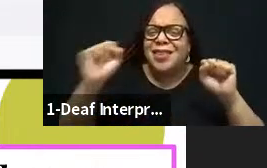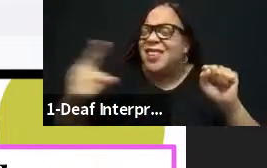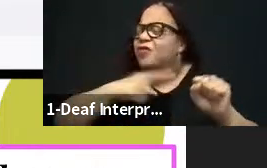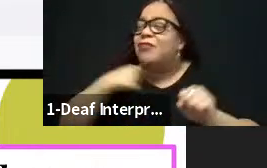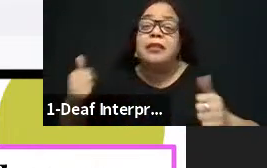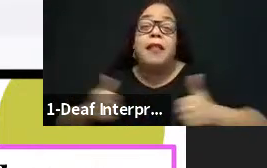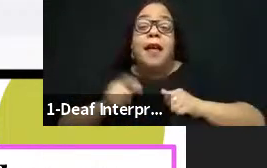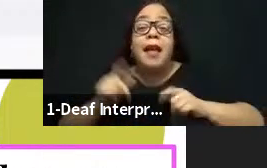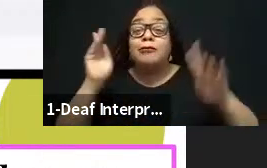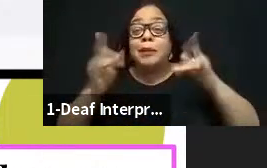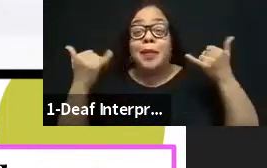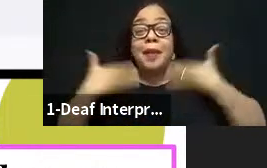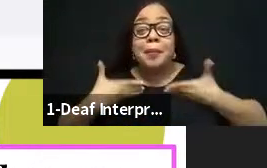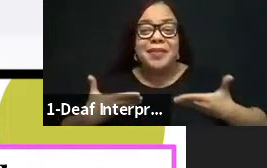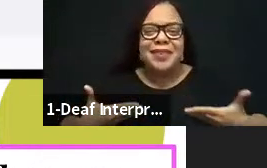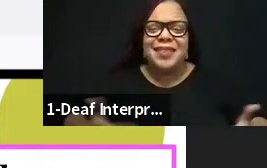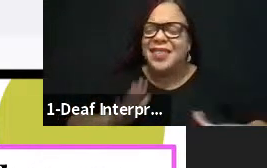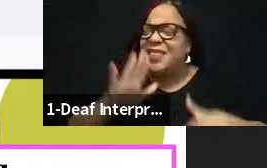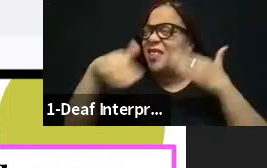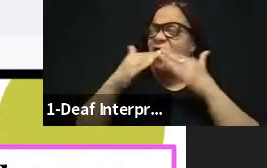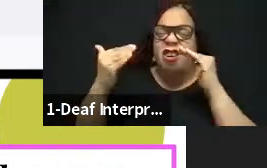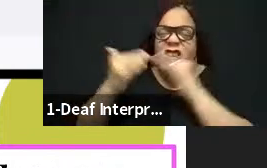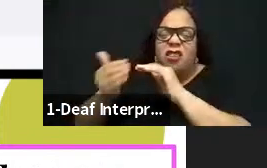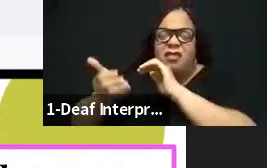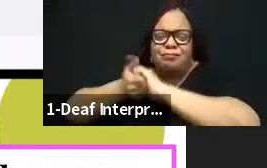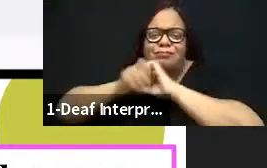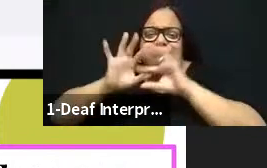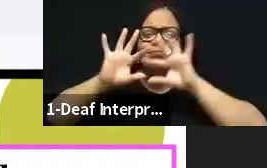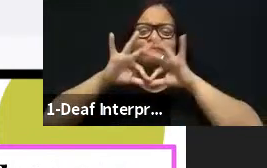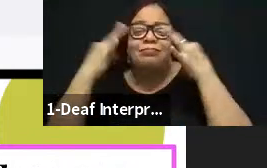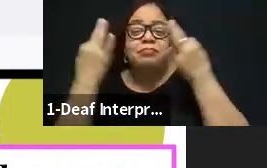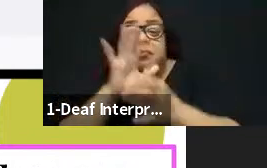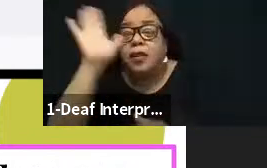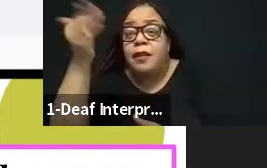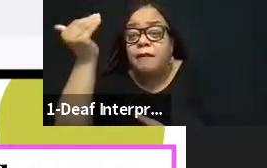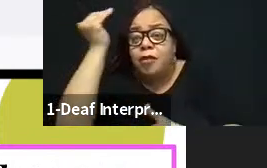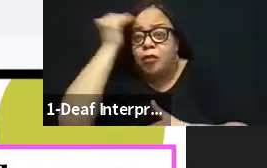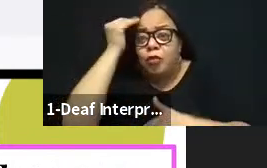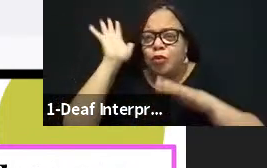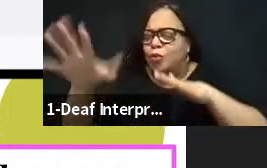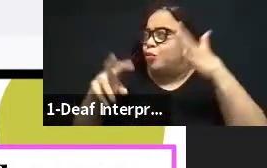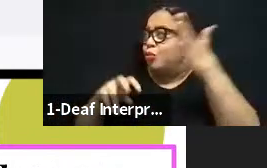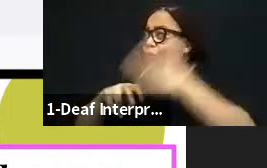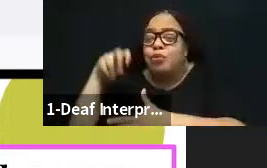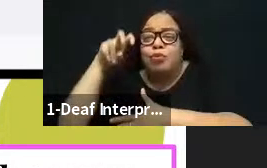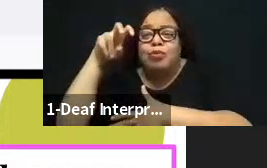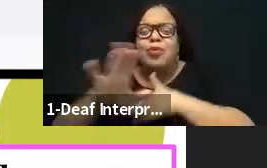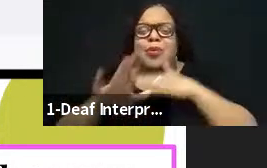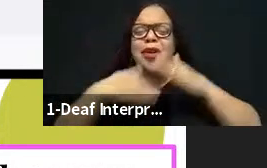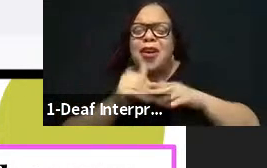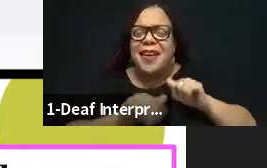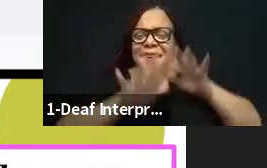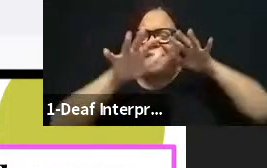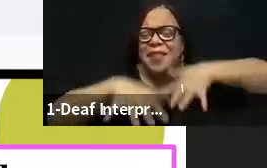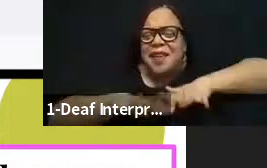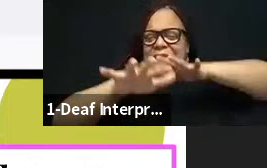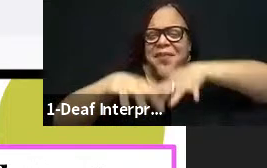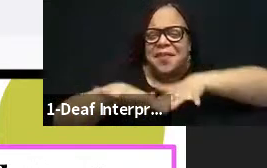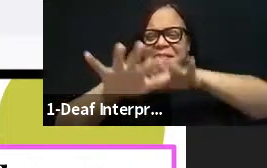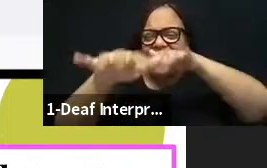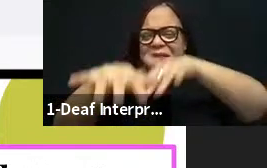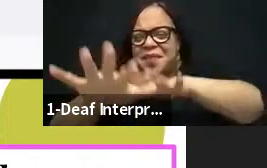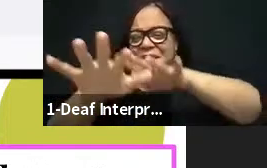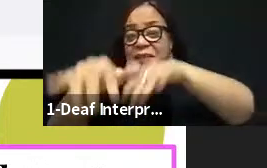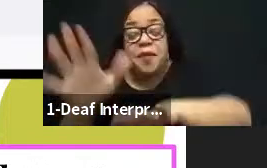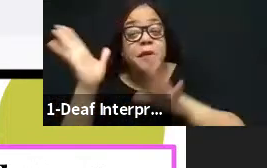Figured the land it was for the enslaved. When you think about this proclamation, the emancipation is knowing that we were the brave. 200,000 soldiers organizing,